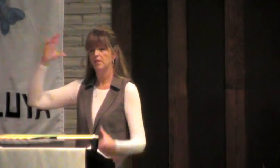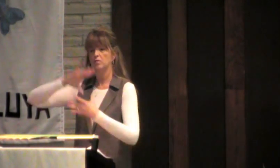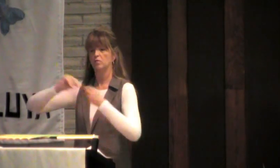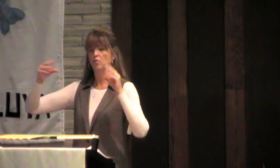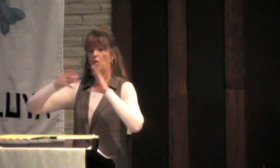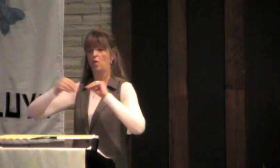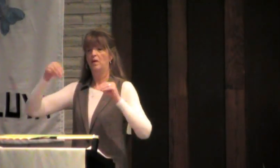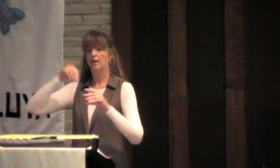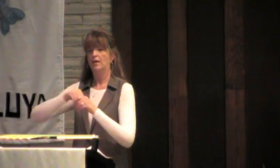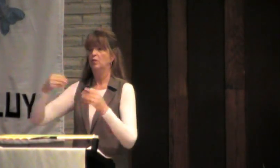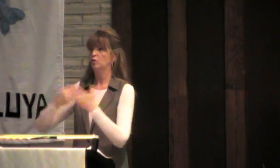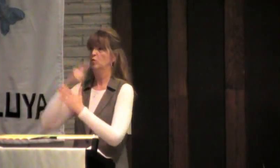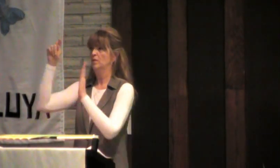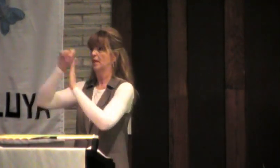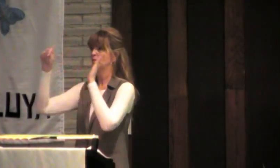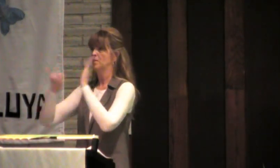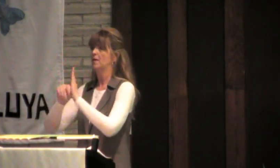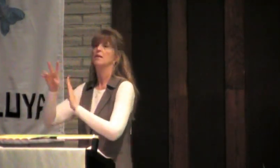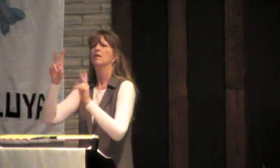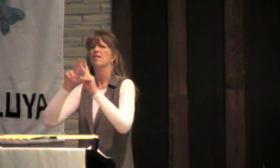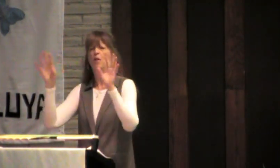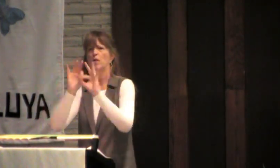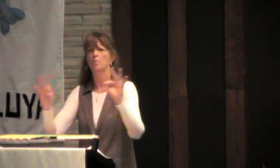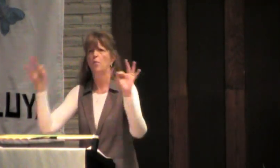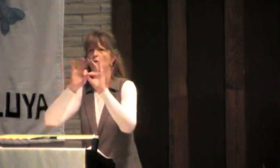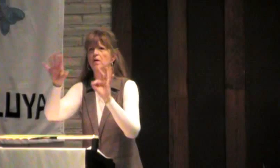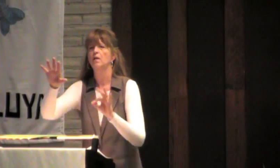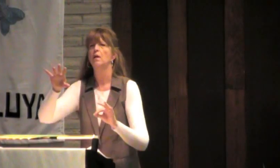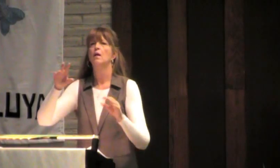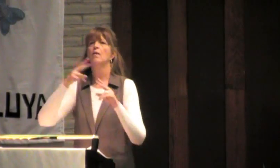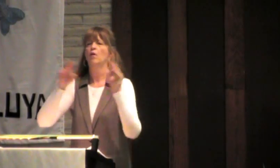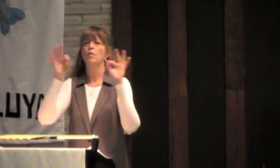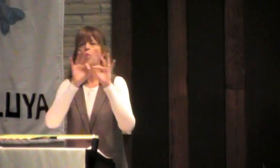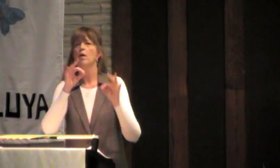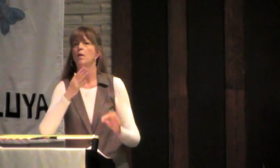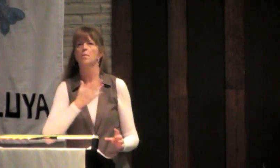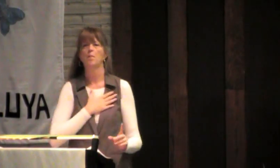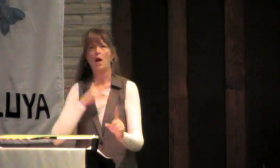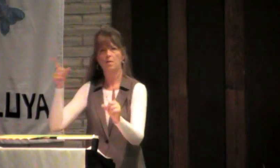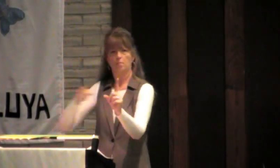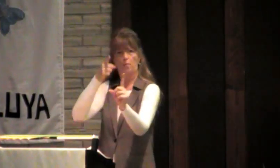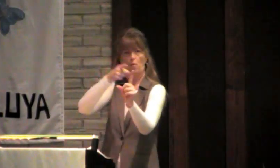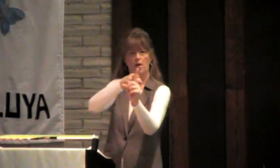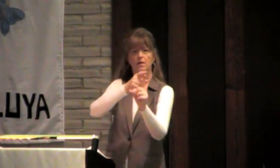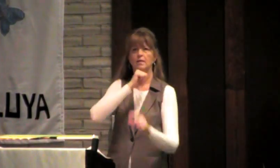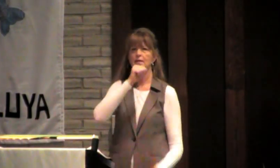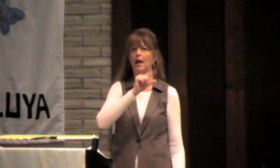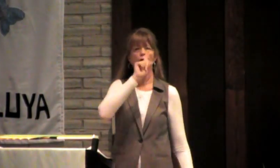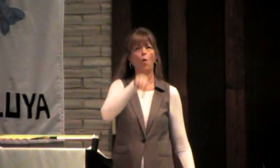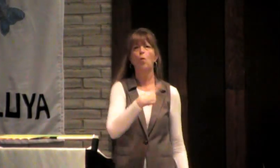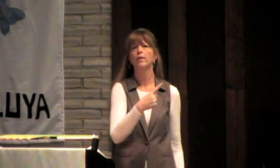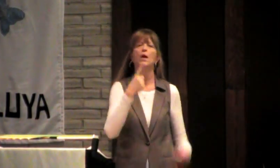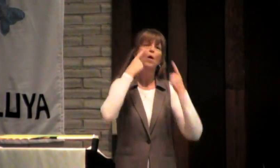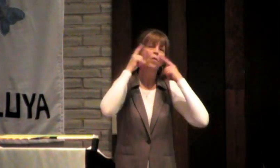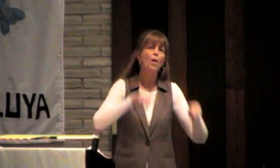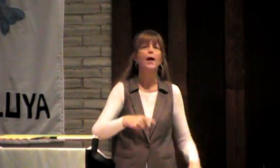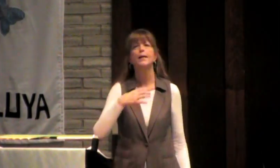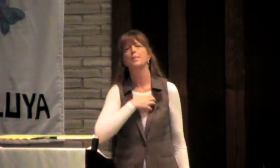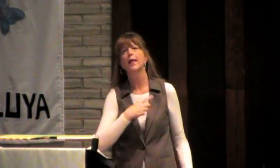Does that make you think of something in the New Testament? It's very important that my point is not only, you know,